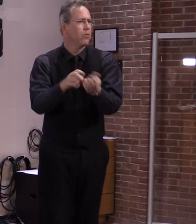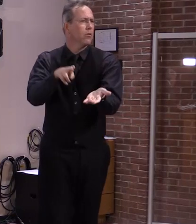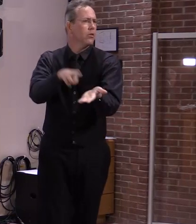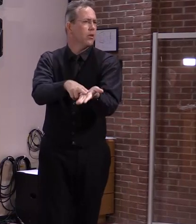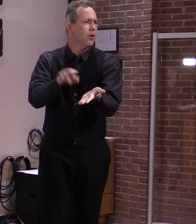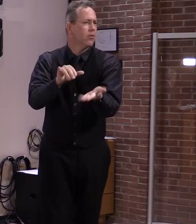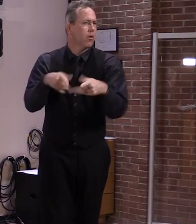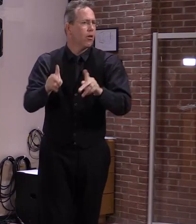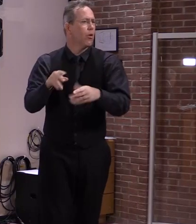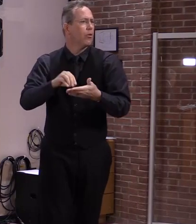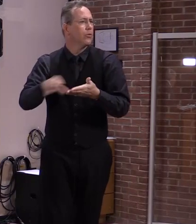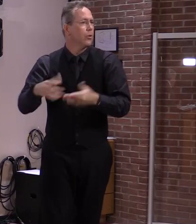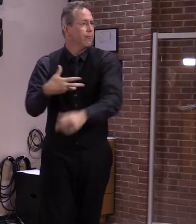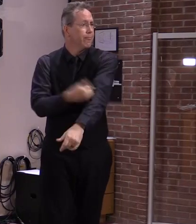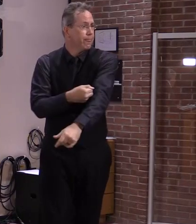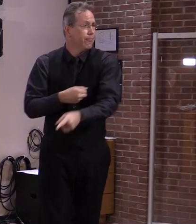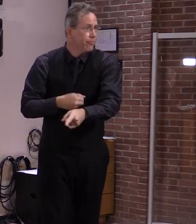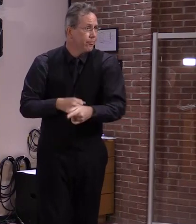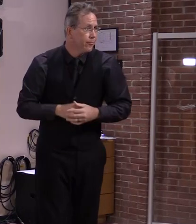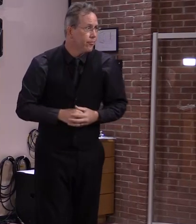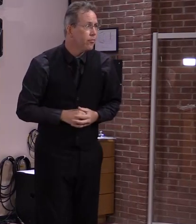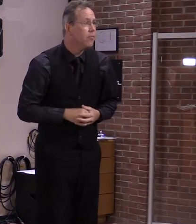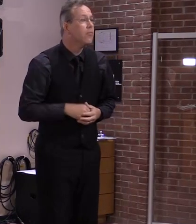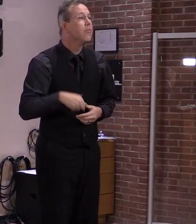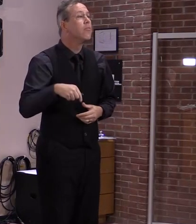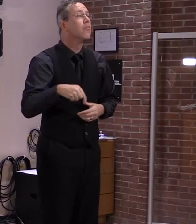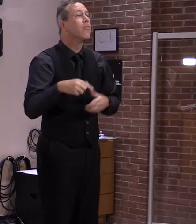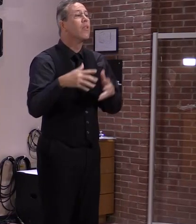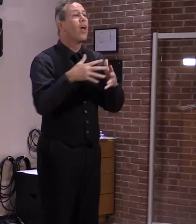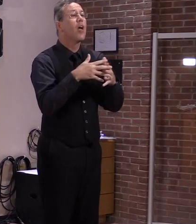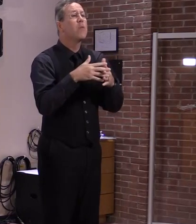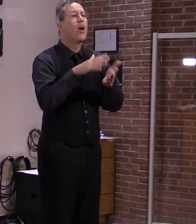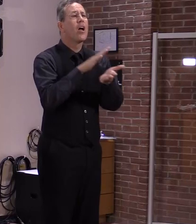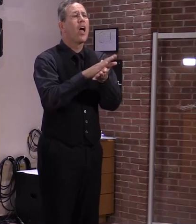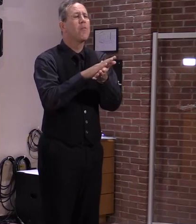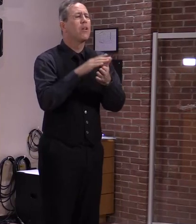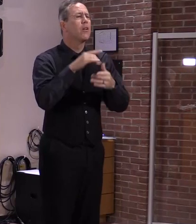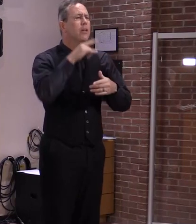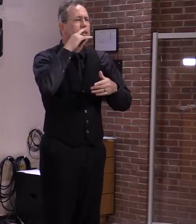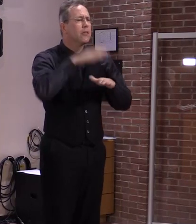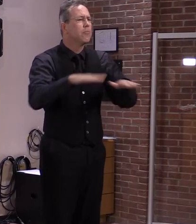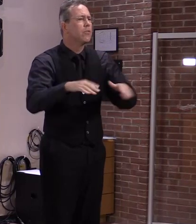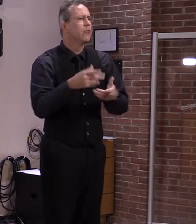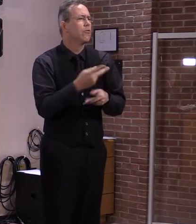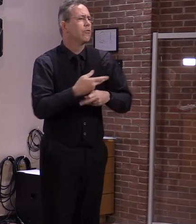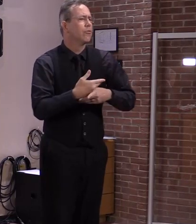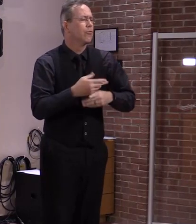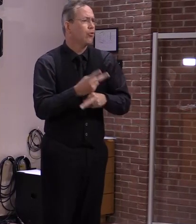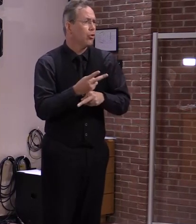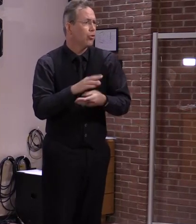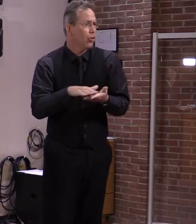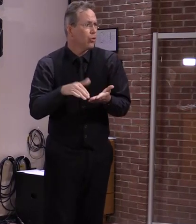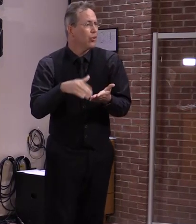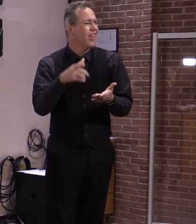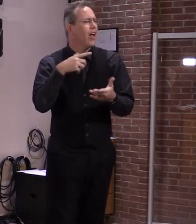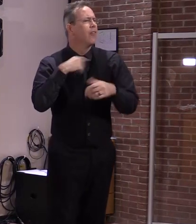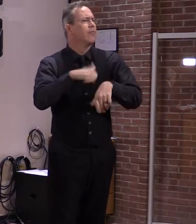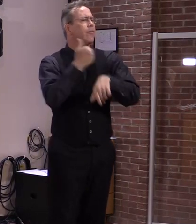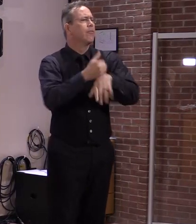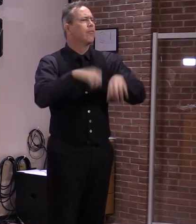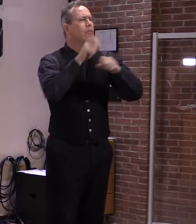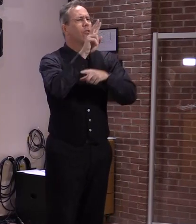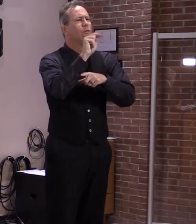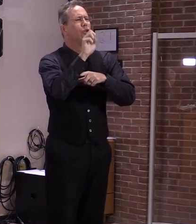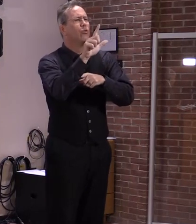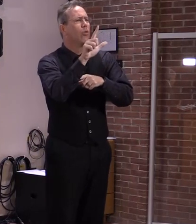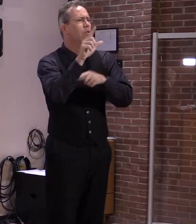American Academy of Pediatrics is hosting a series of virtual forums for families to discuss the COVID-19